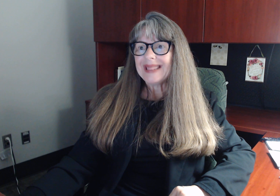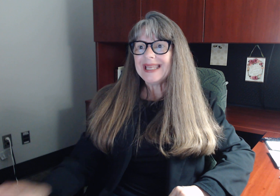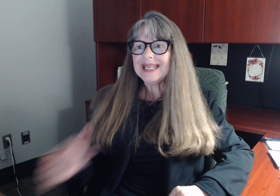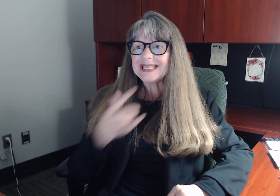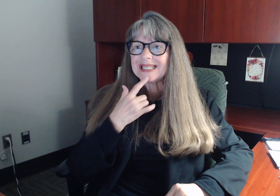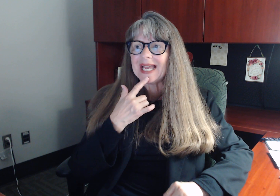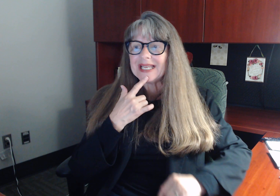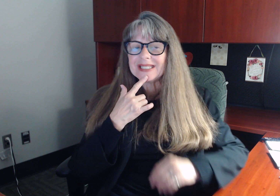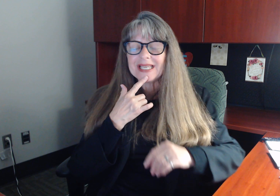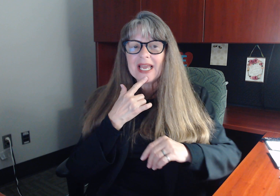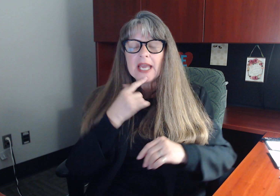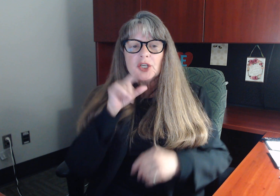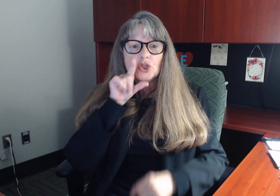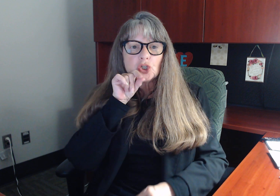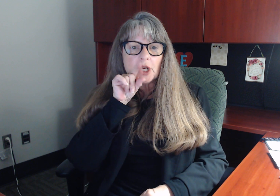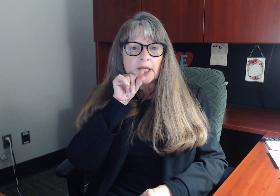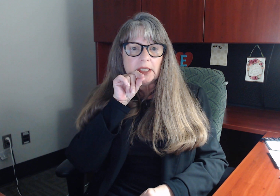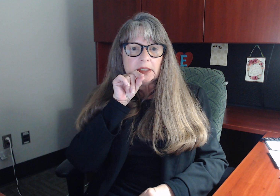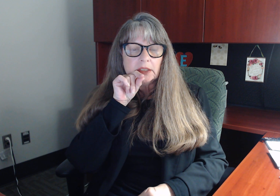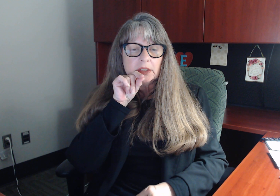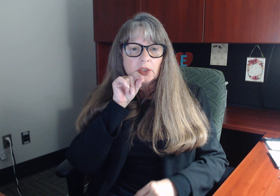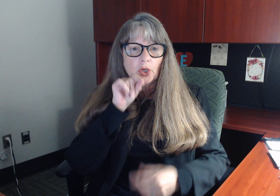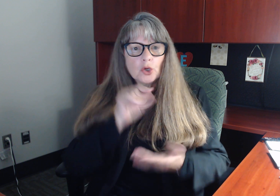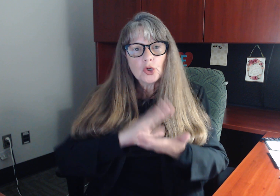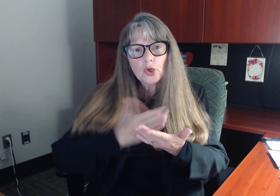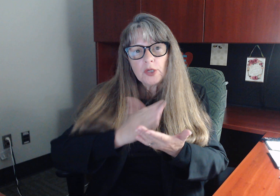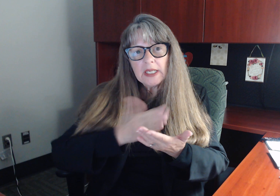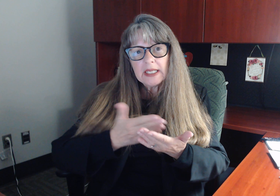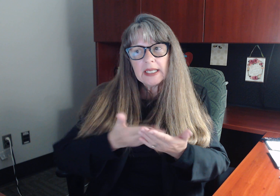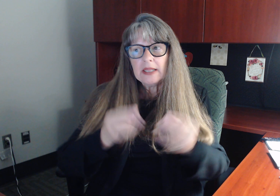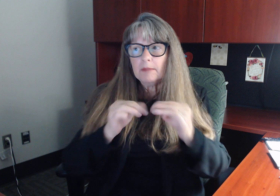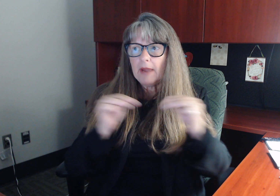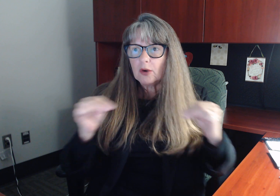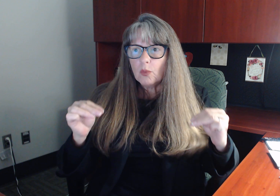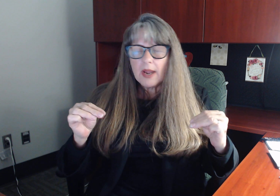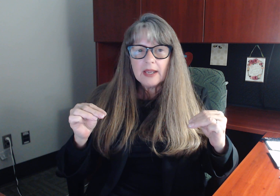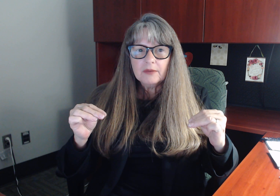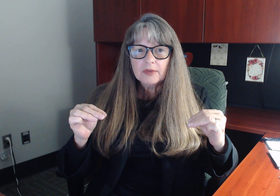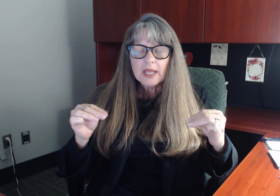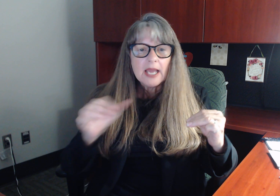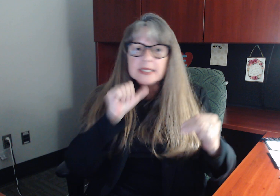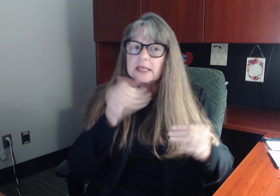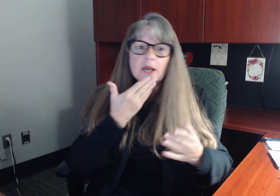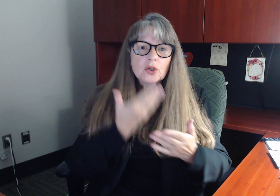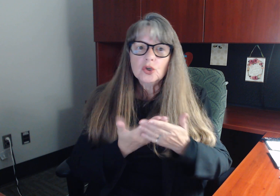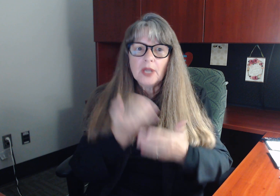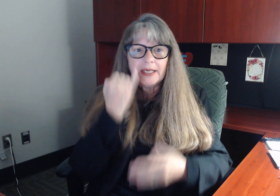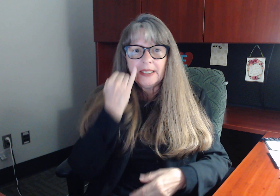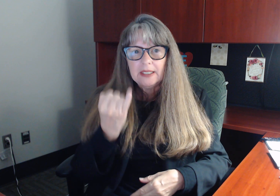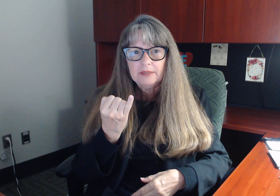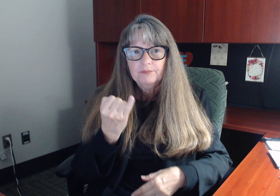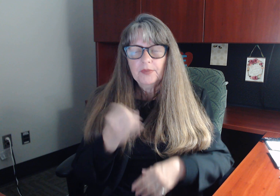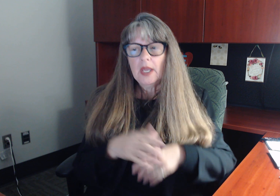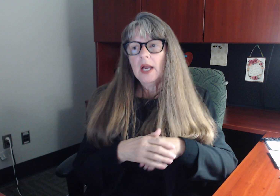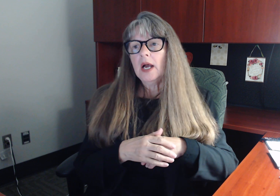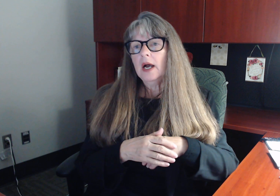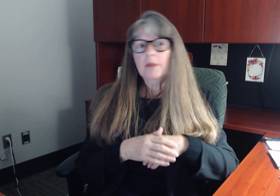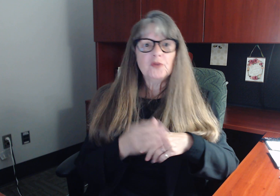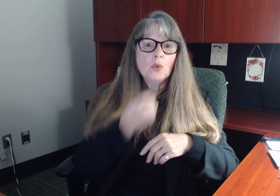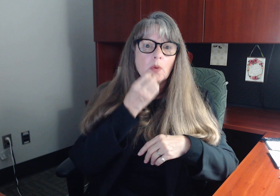it says chicken, cooking it in the microwave is not a good idea. If you want to warm